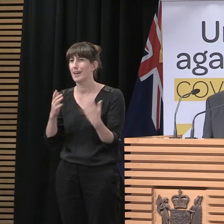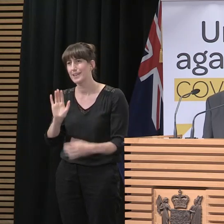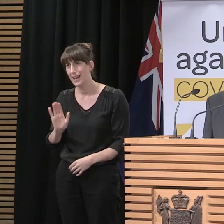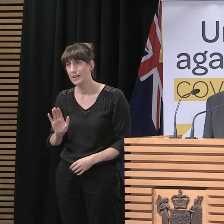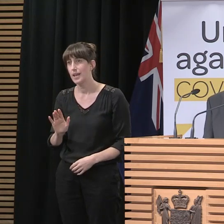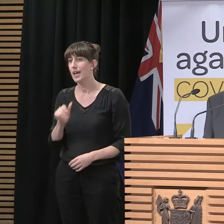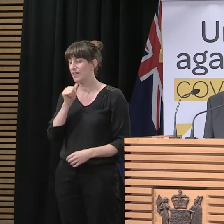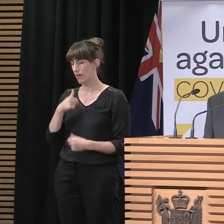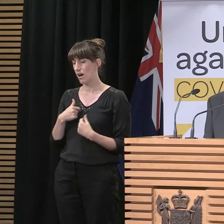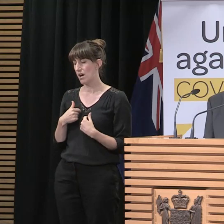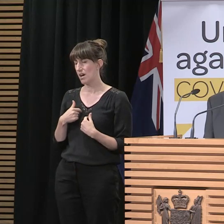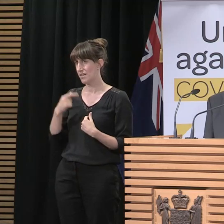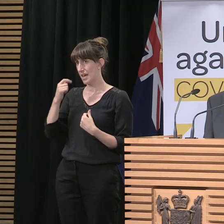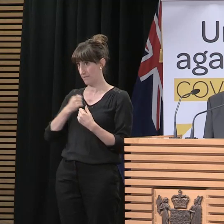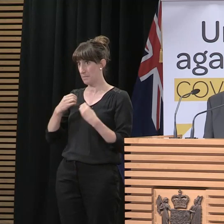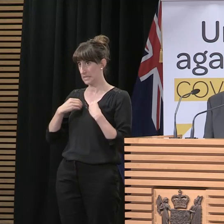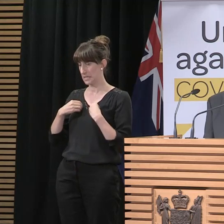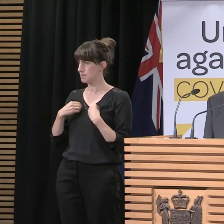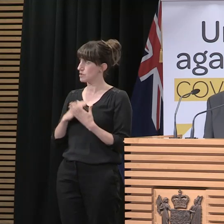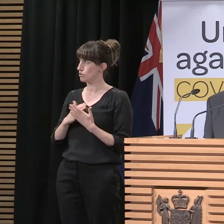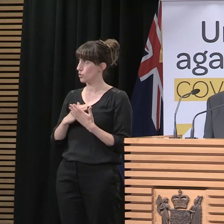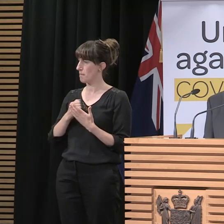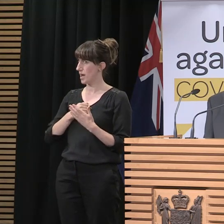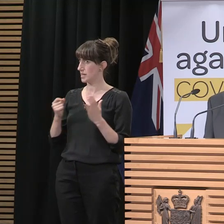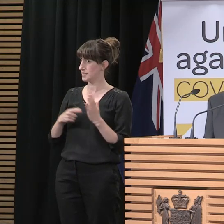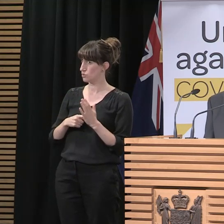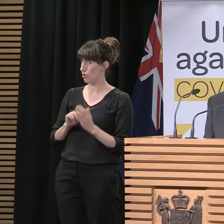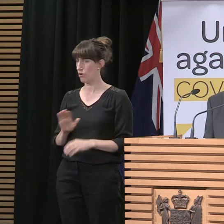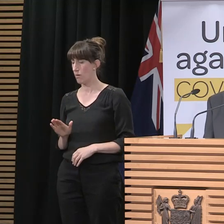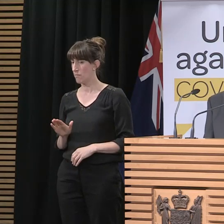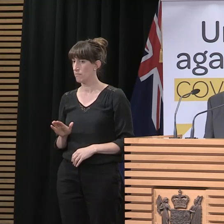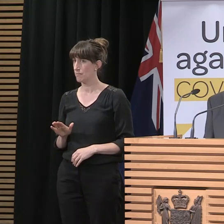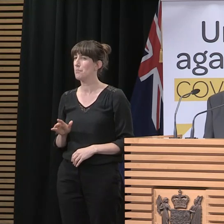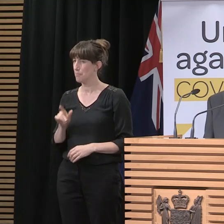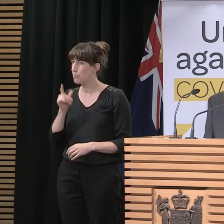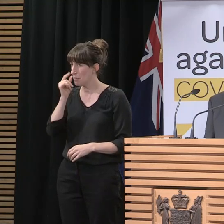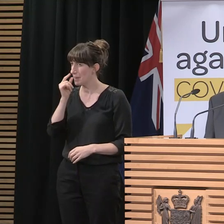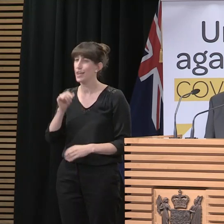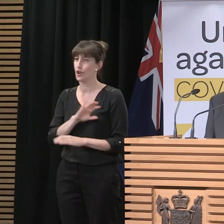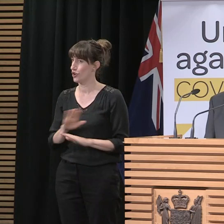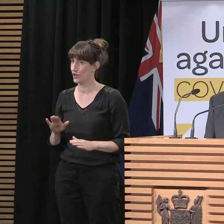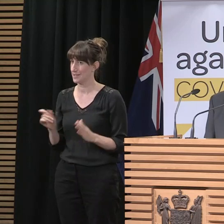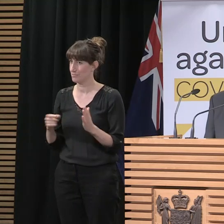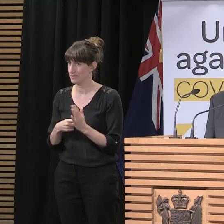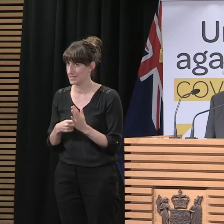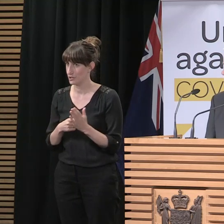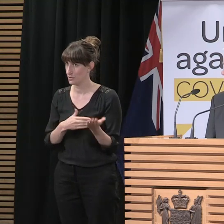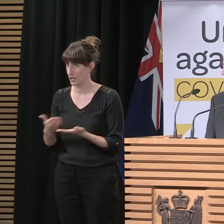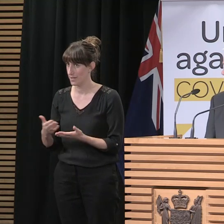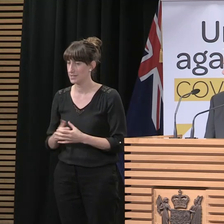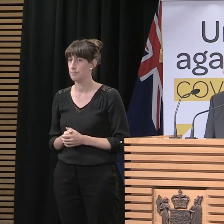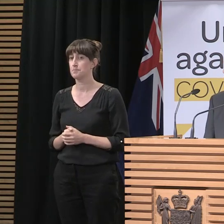you're probably not. We will provide support. We will help you to identify if you are. We expect New